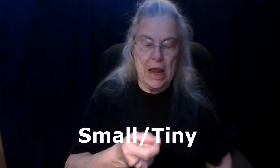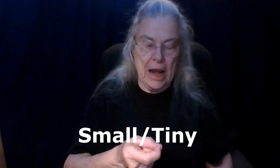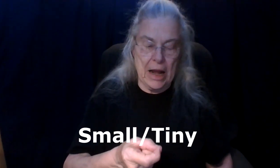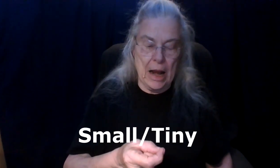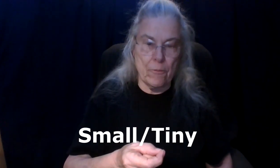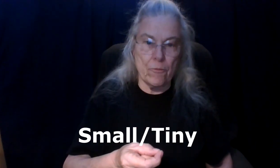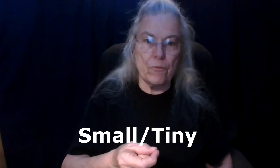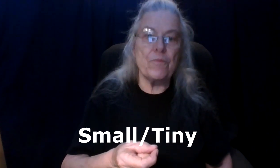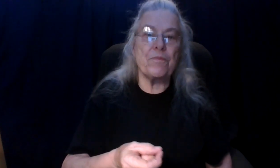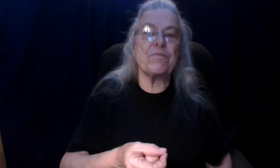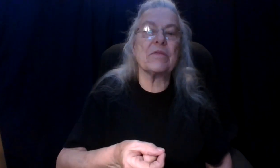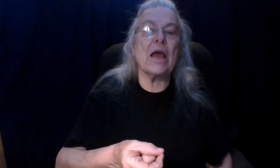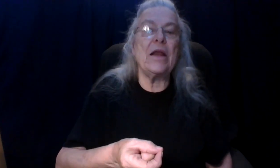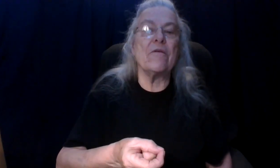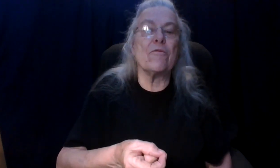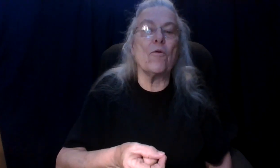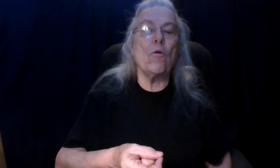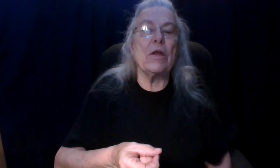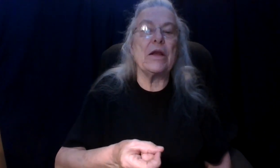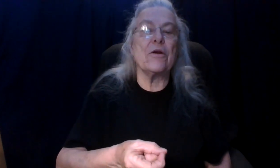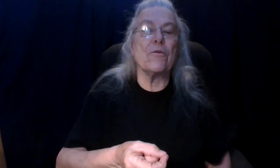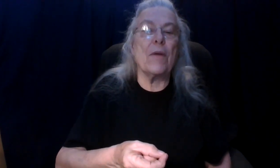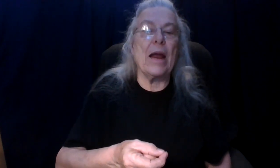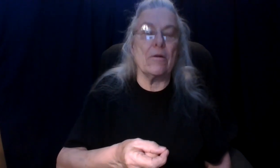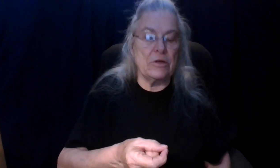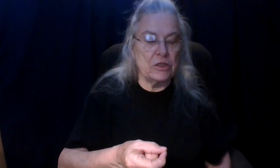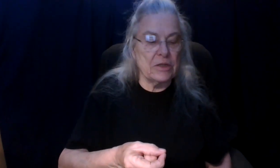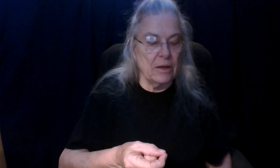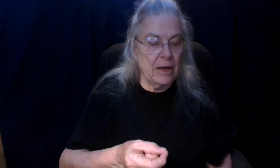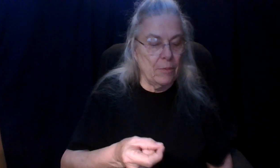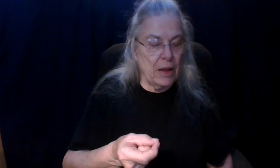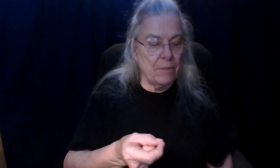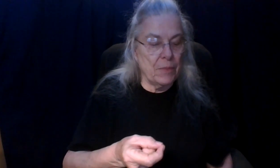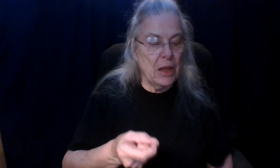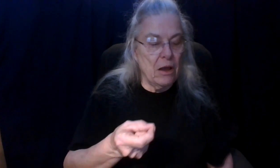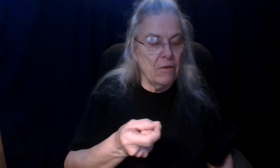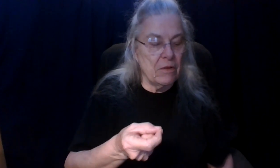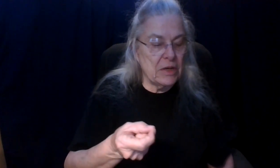I'm kind of rolling it around just a little bit. Tiny.